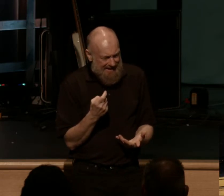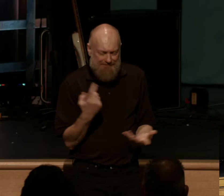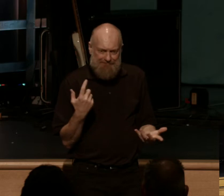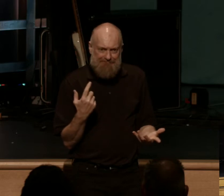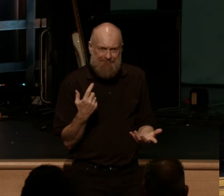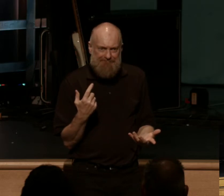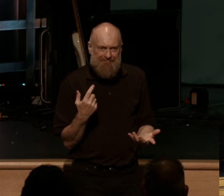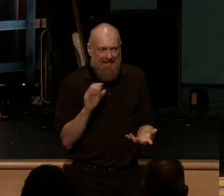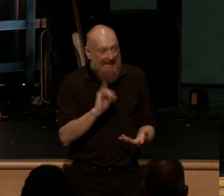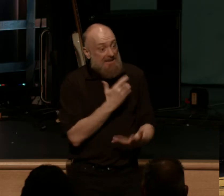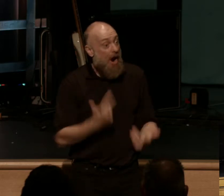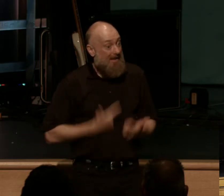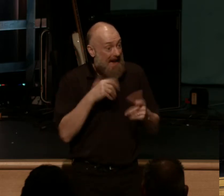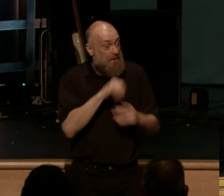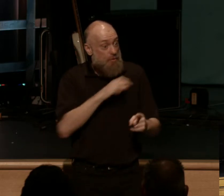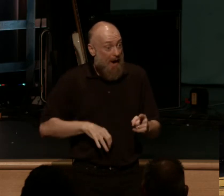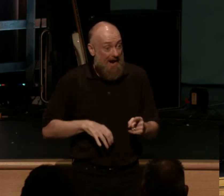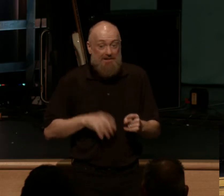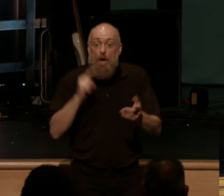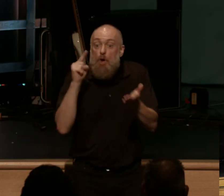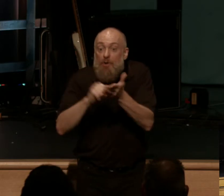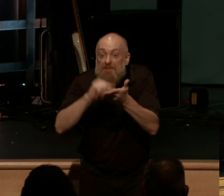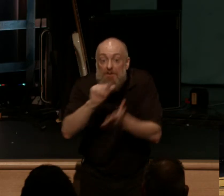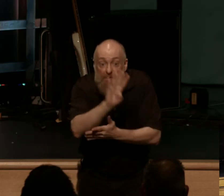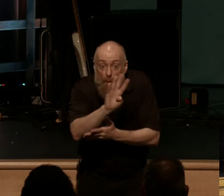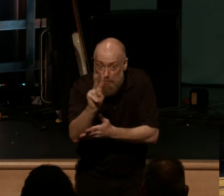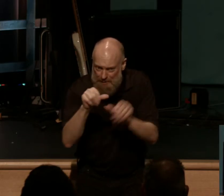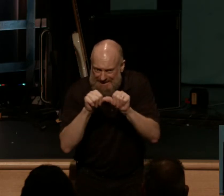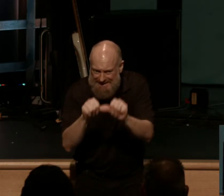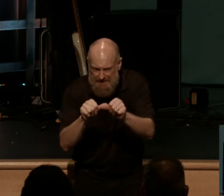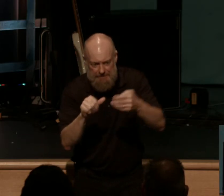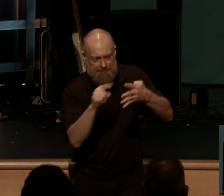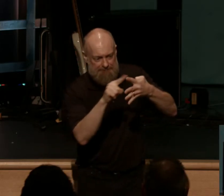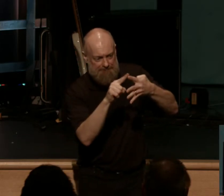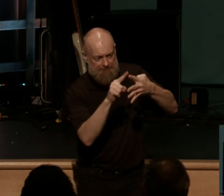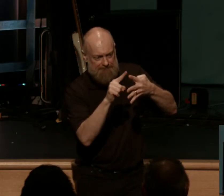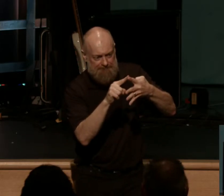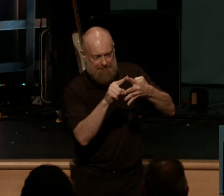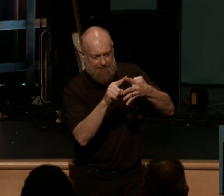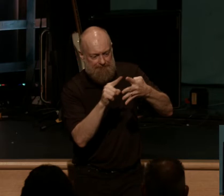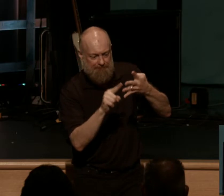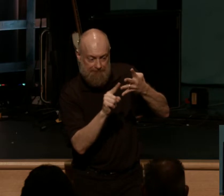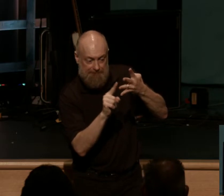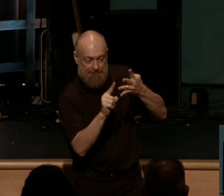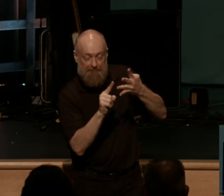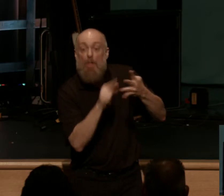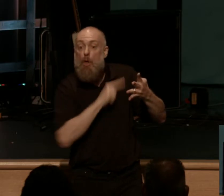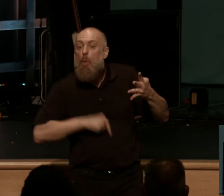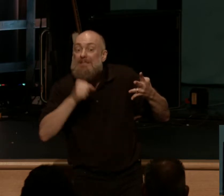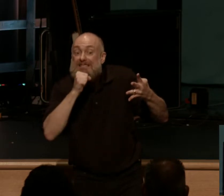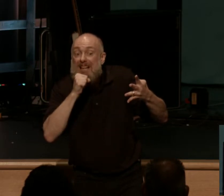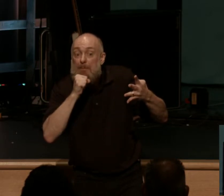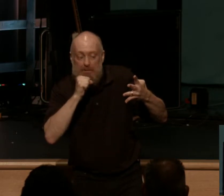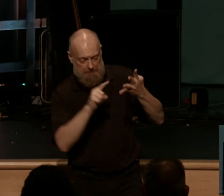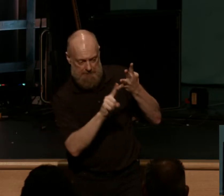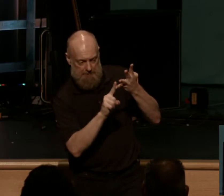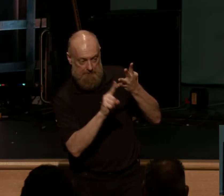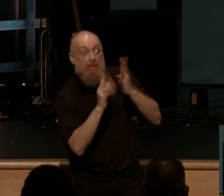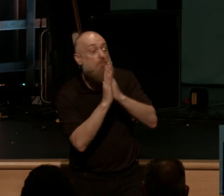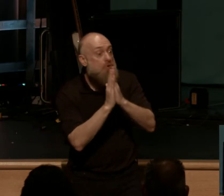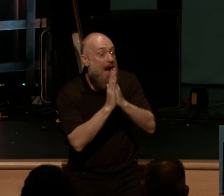from our lives. Notice in verse 42, it continues, they were devoted to the breaking of bread and the